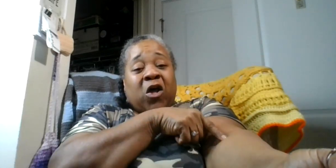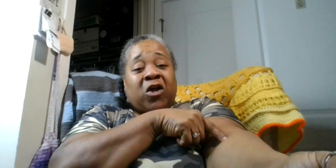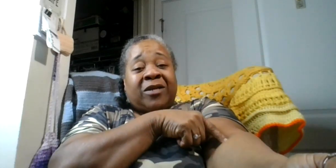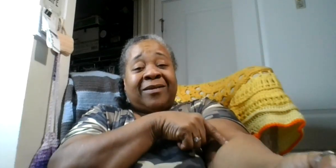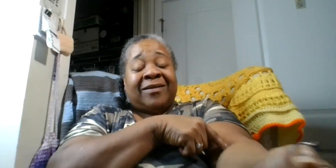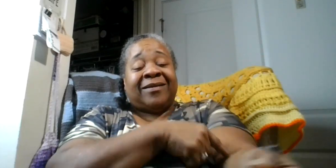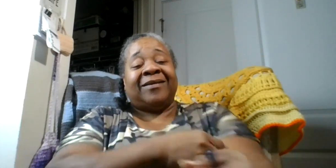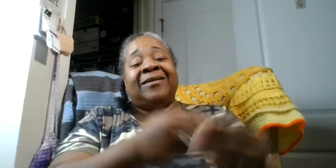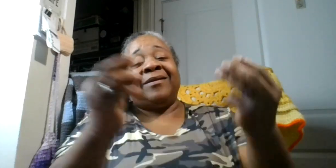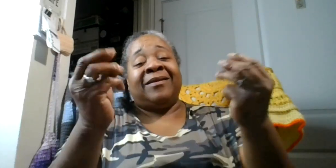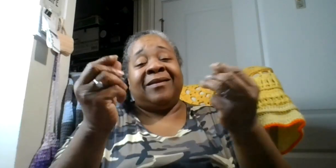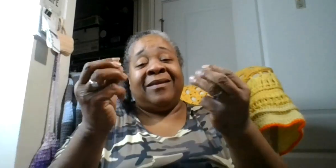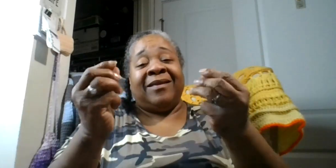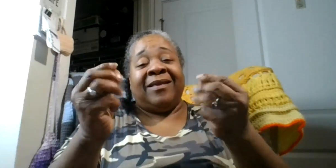long,